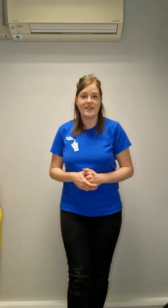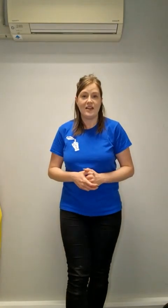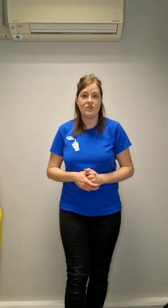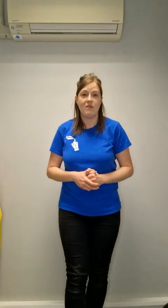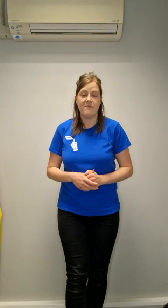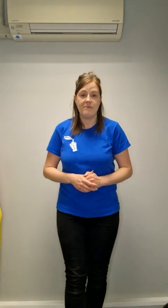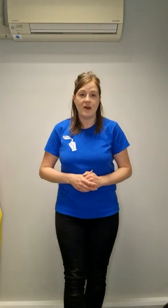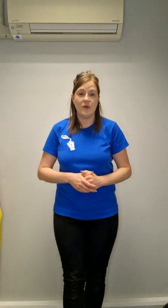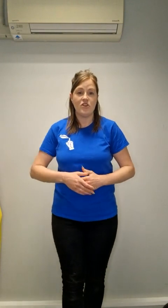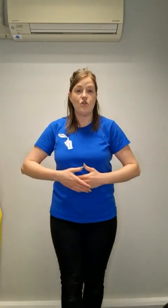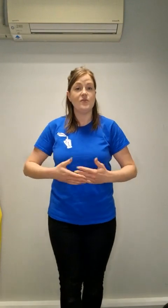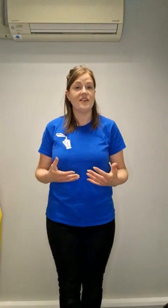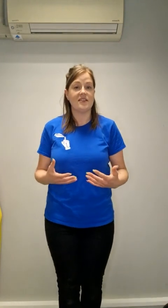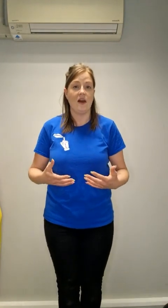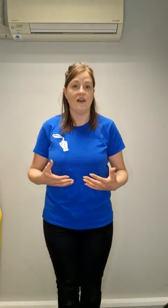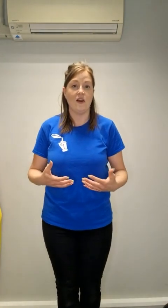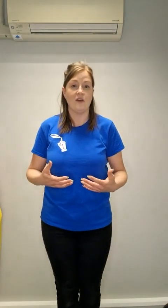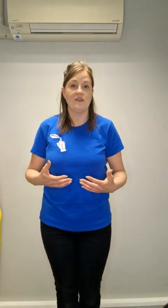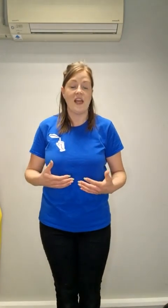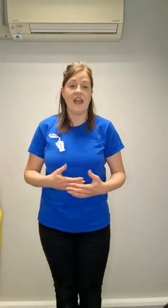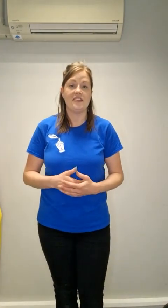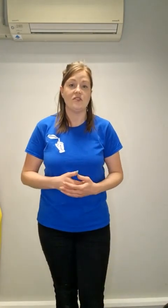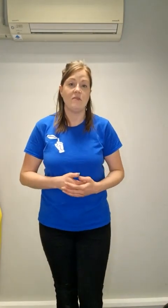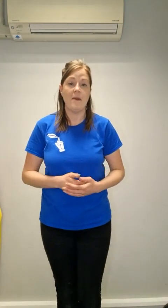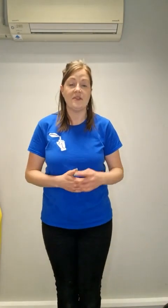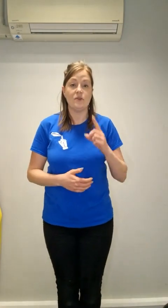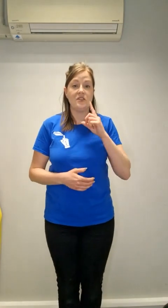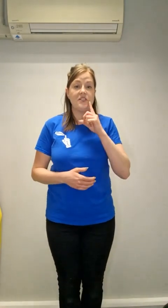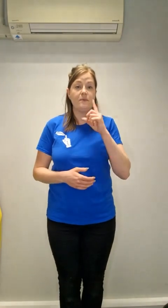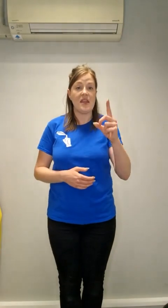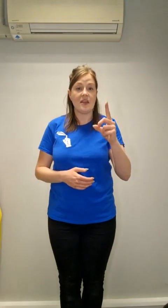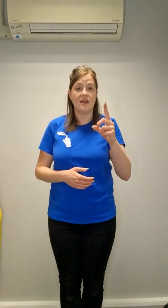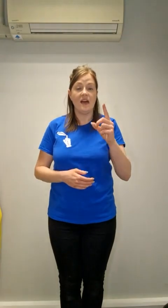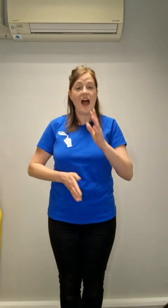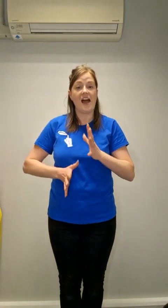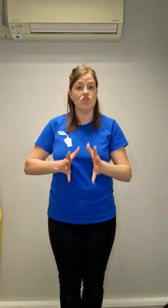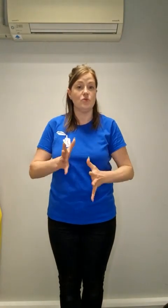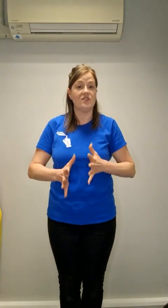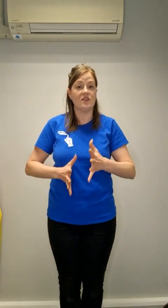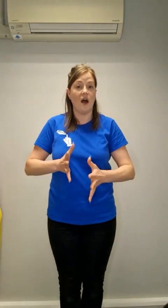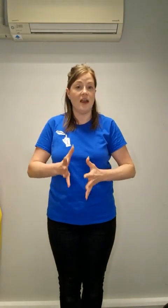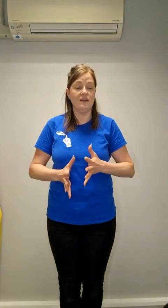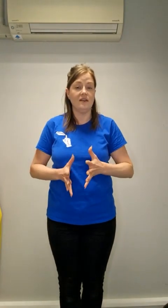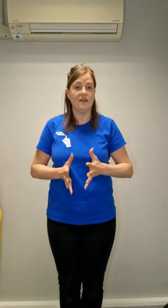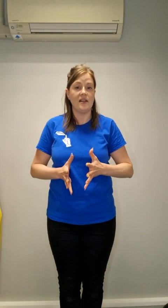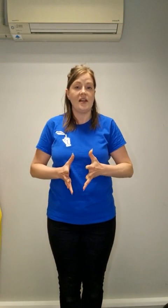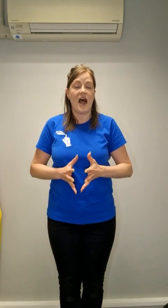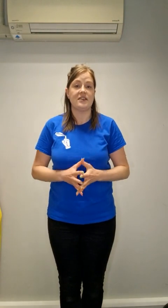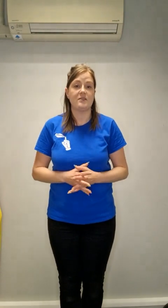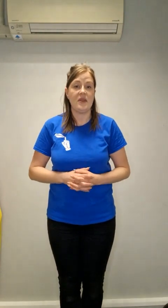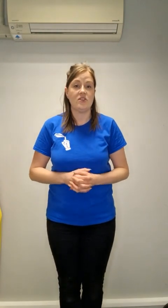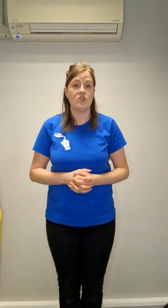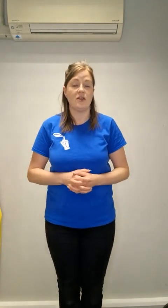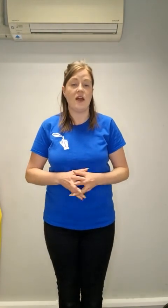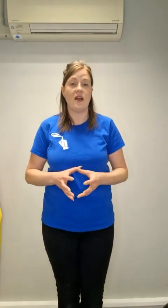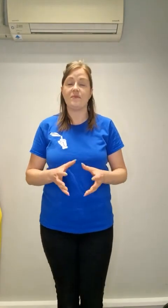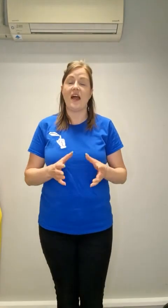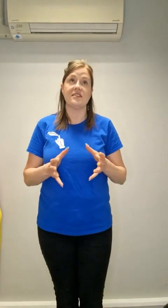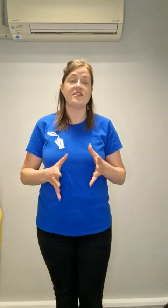to remember when using sign-along is to remember to speak as you sign, as